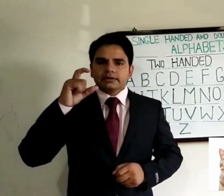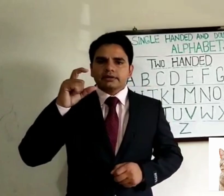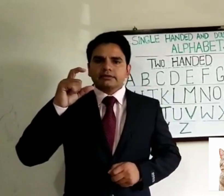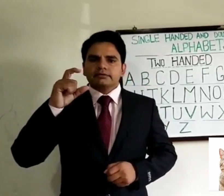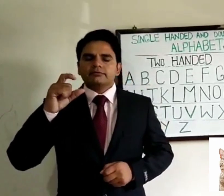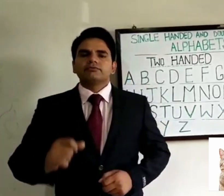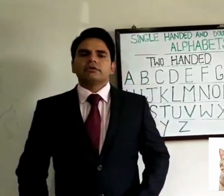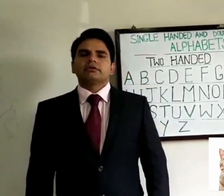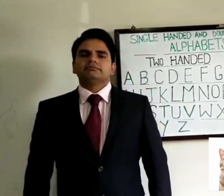K for